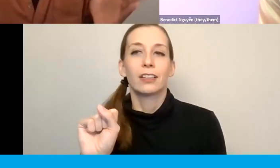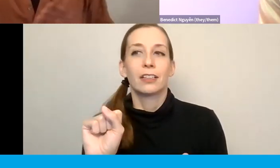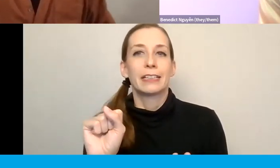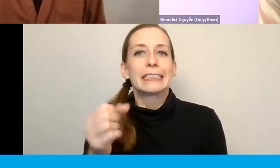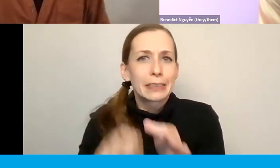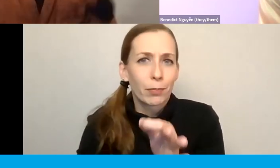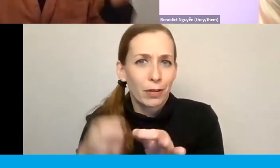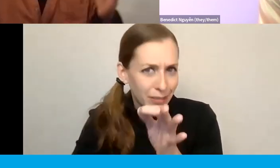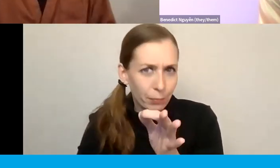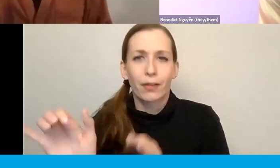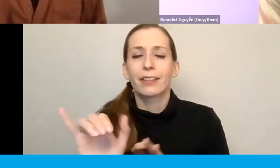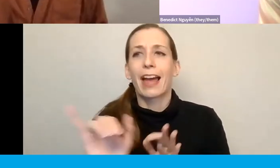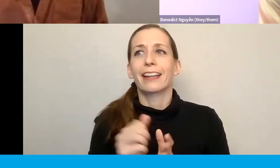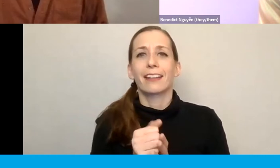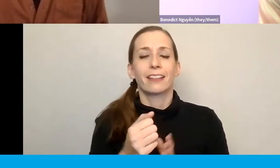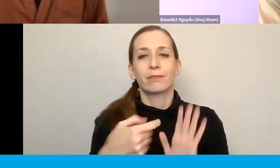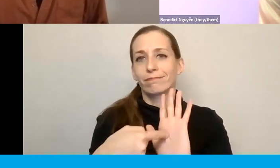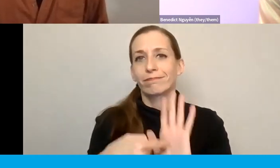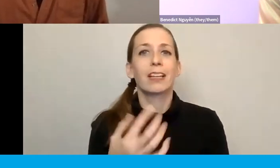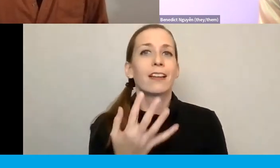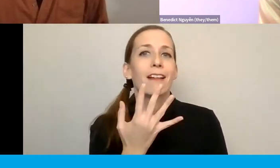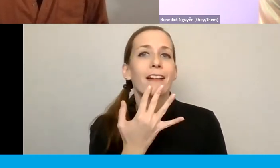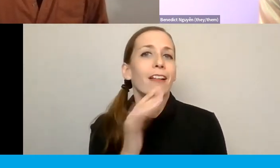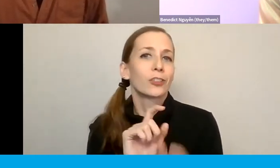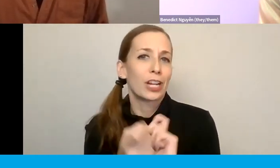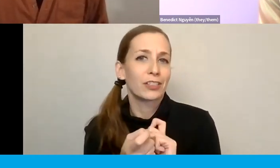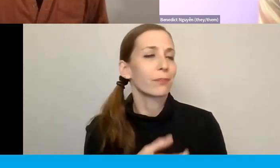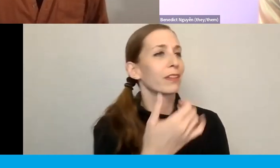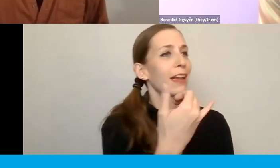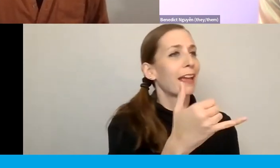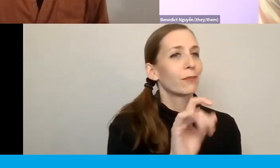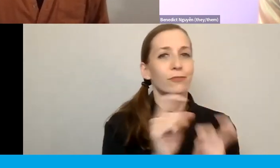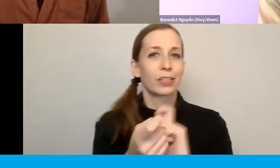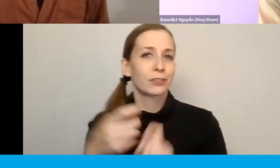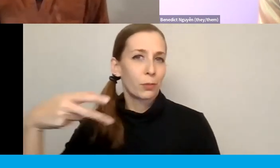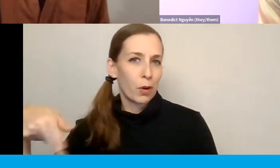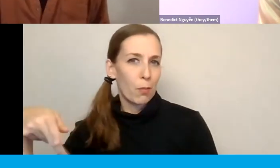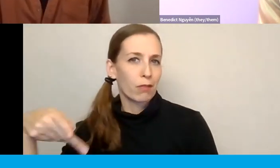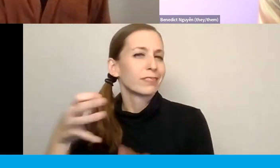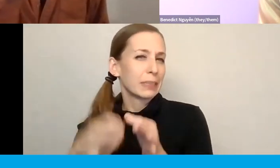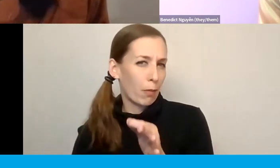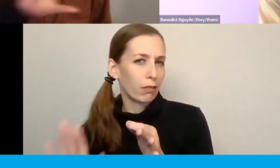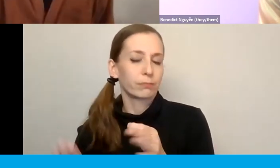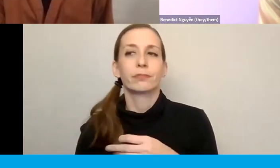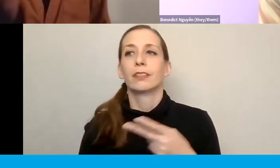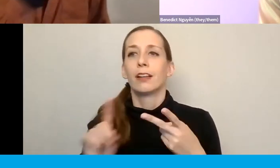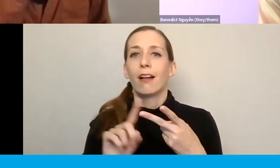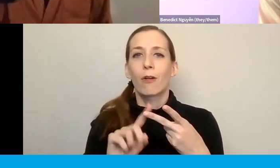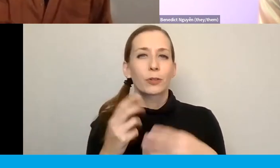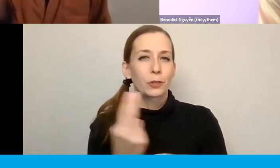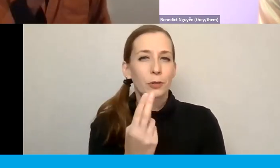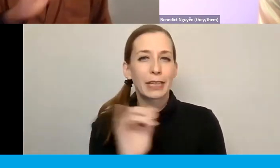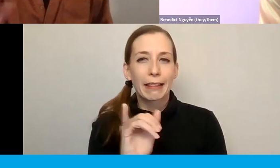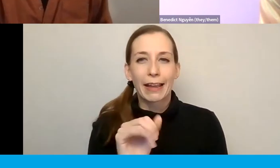like the color changing from yellow to purple, you know, going from this like comic book